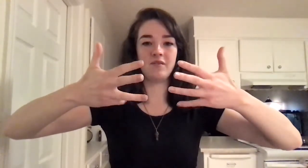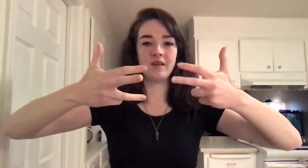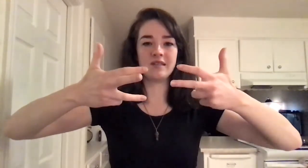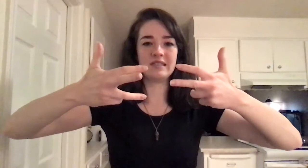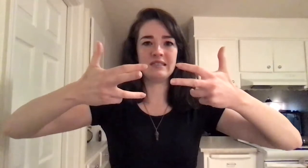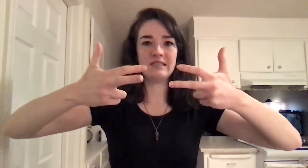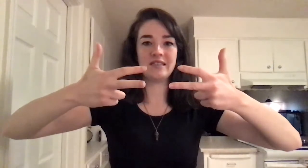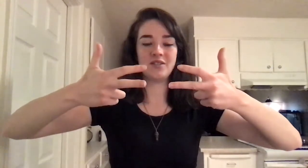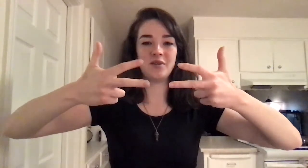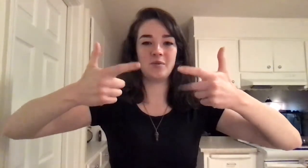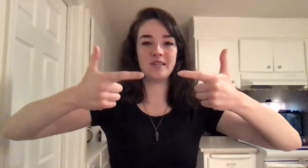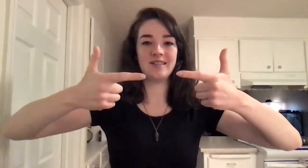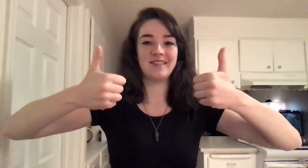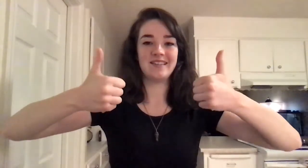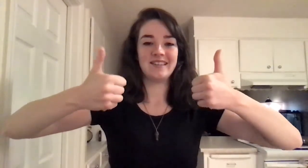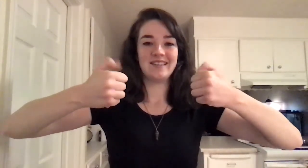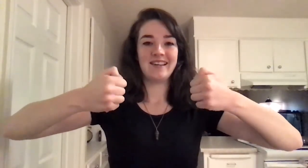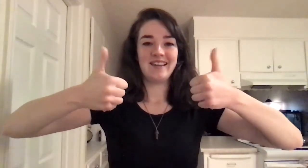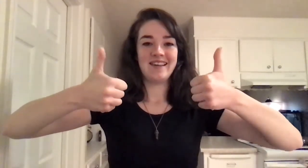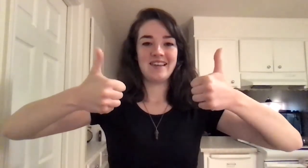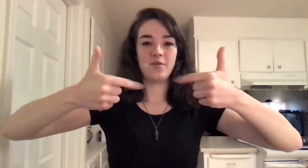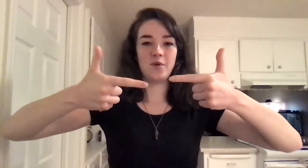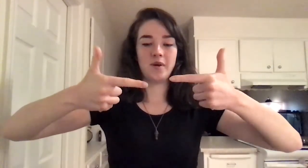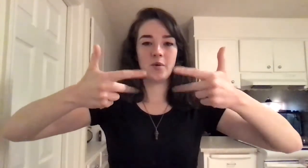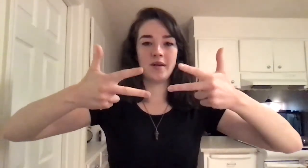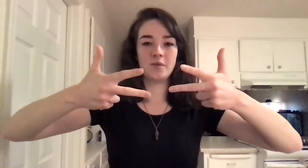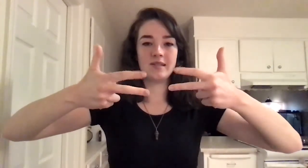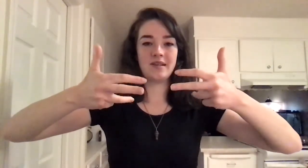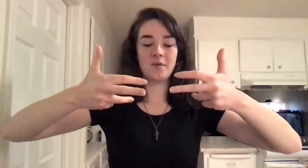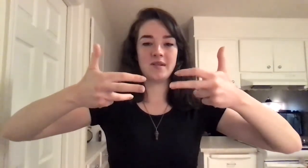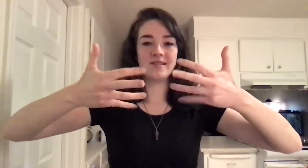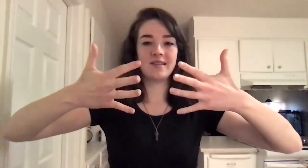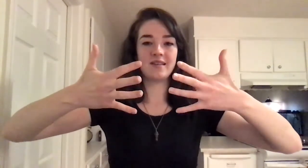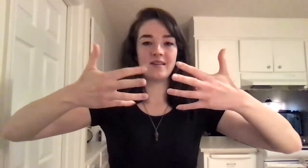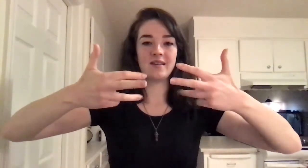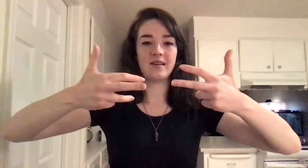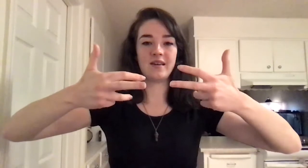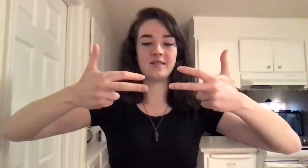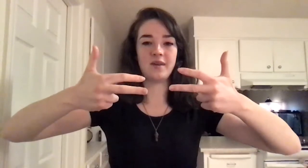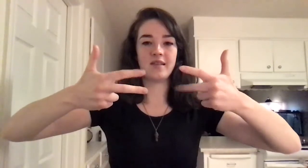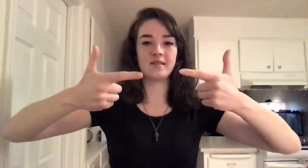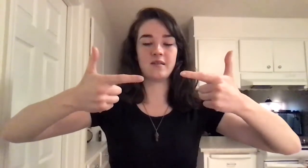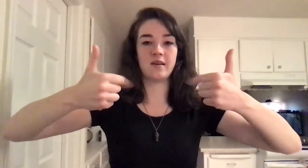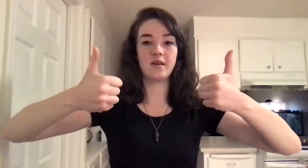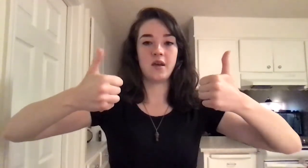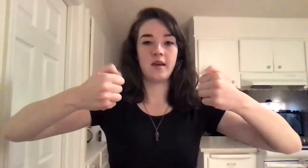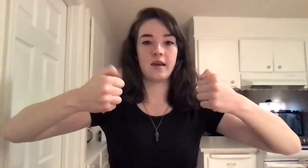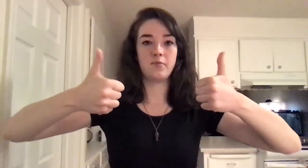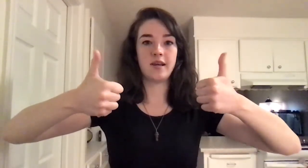fingers. Oh, they just don't want to work quite as well as the other ones. So yeah, there's another kind of brain